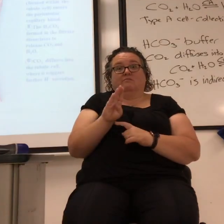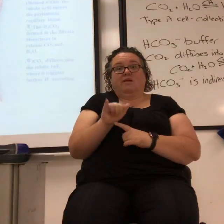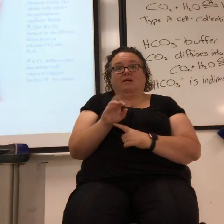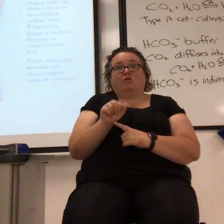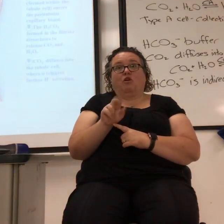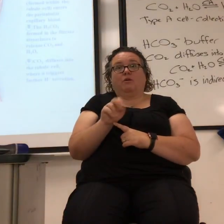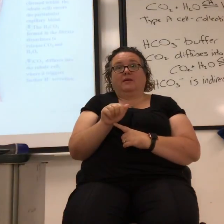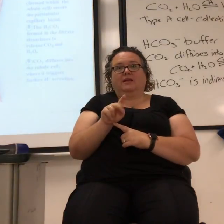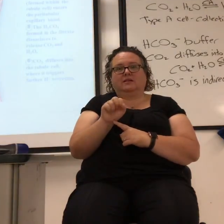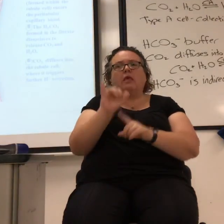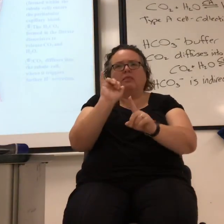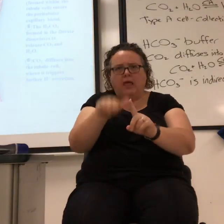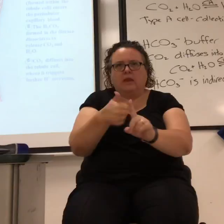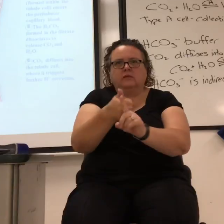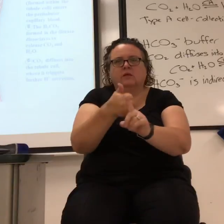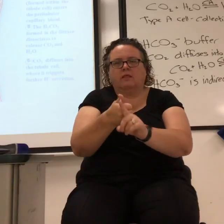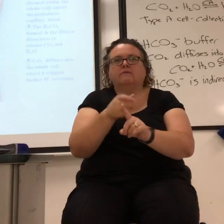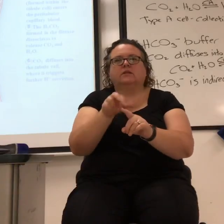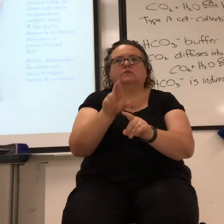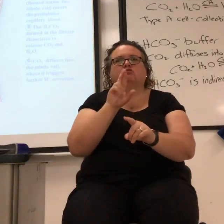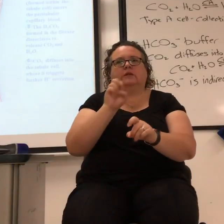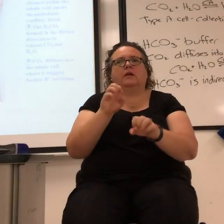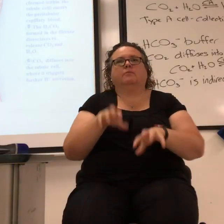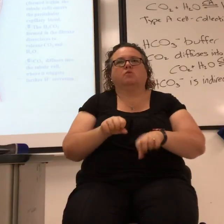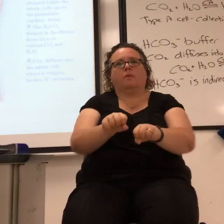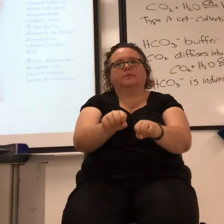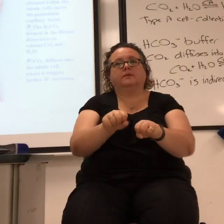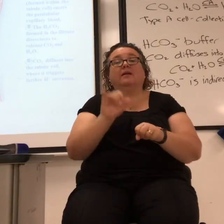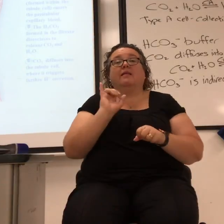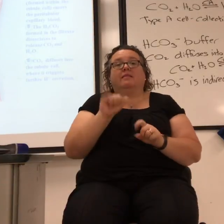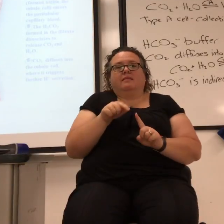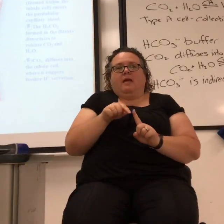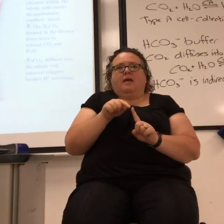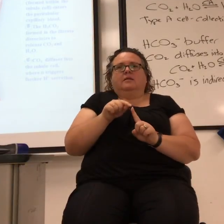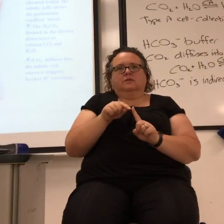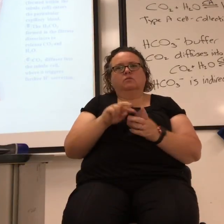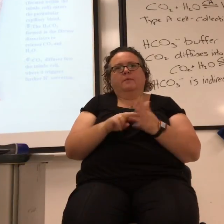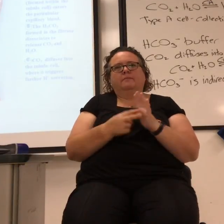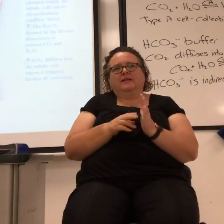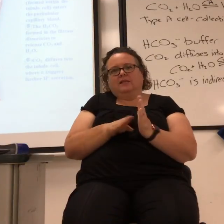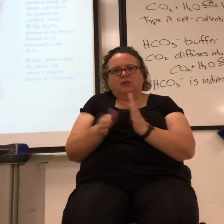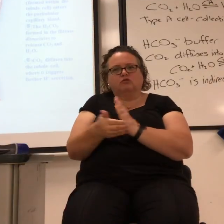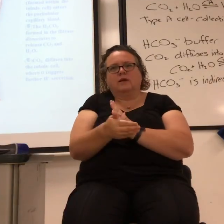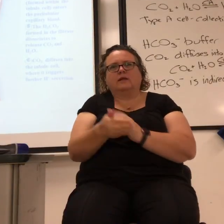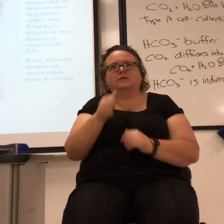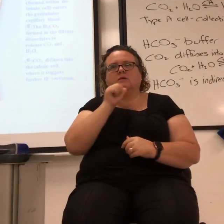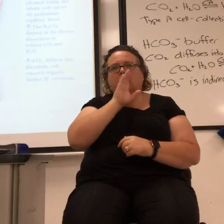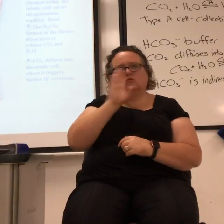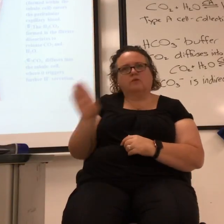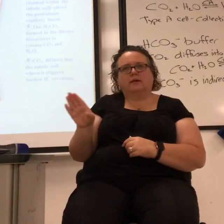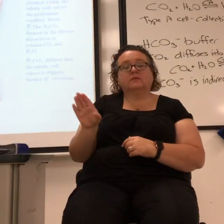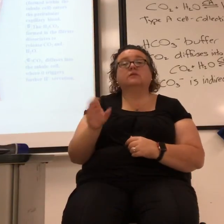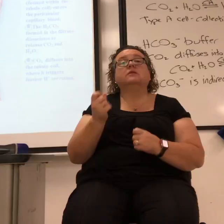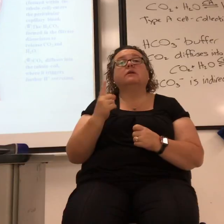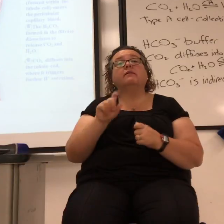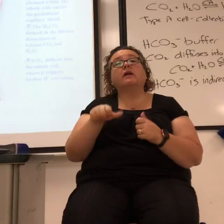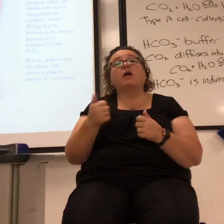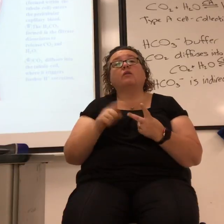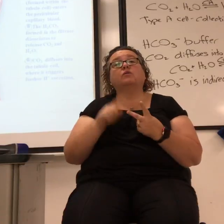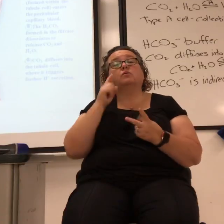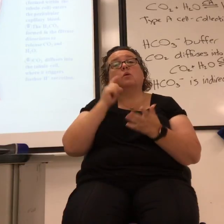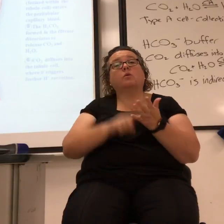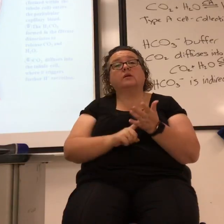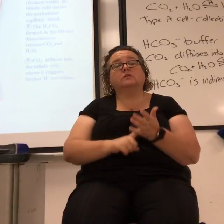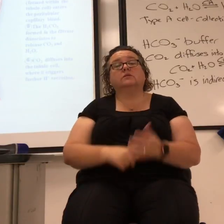bicarbonate is reabsorbed. All right, so that's what is meant by indirect reabsorption. The other thing to notice